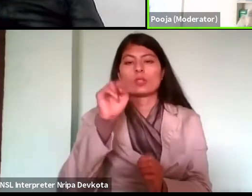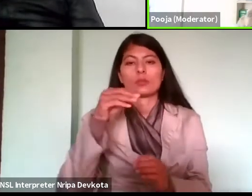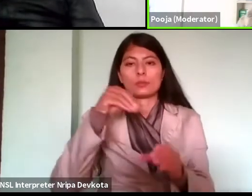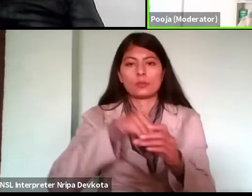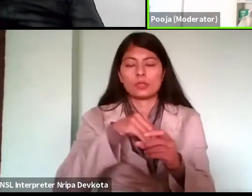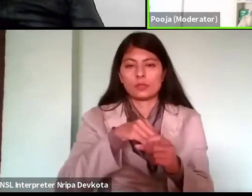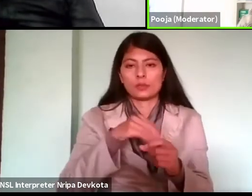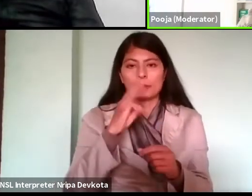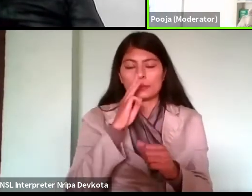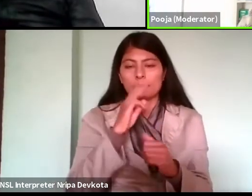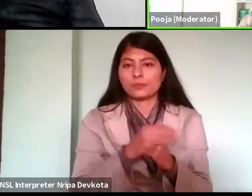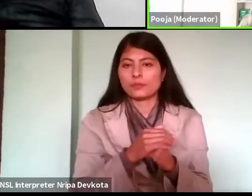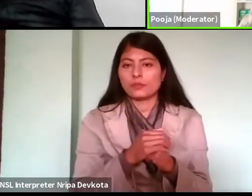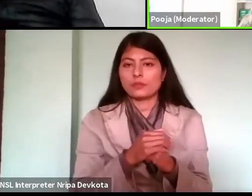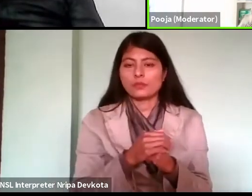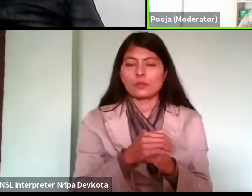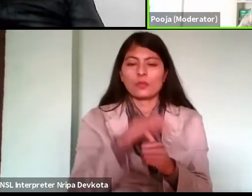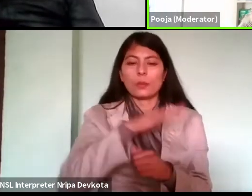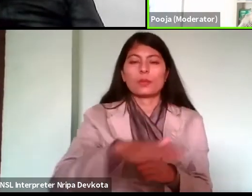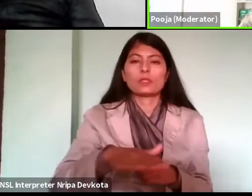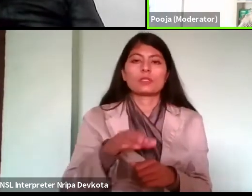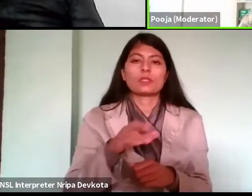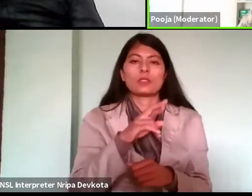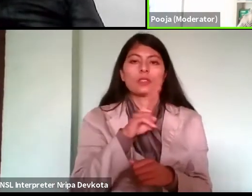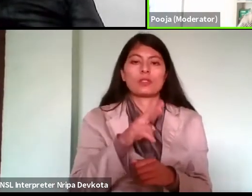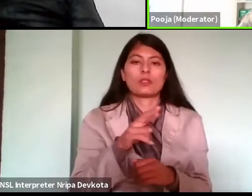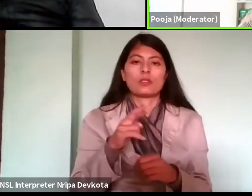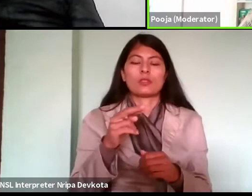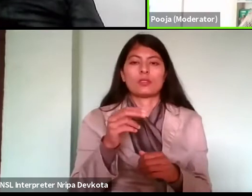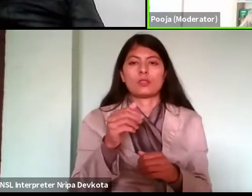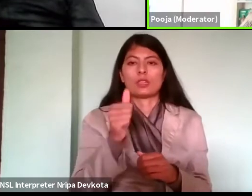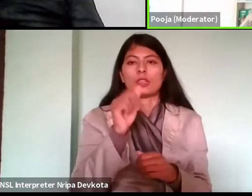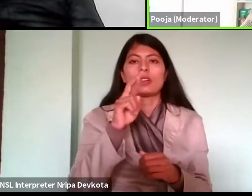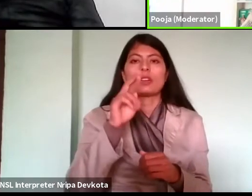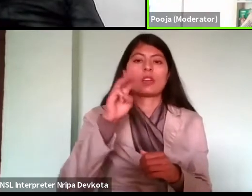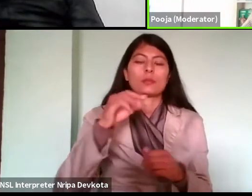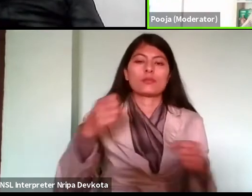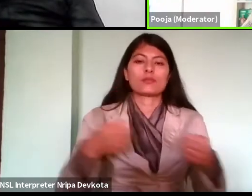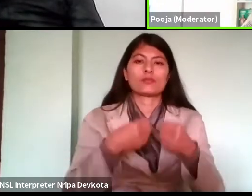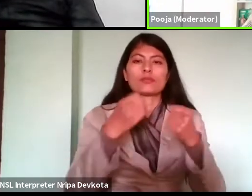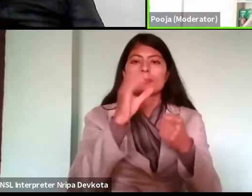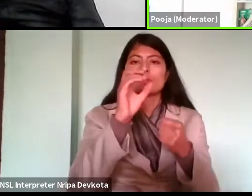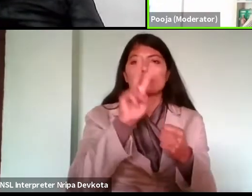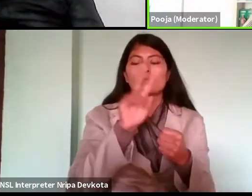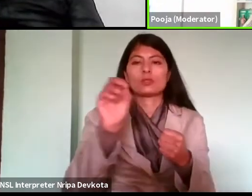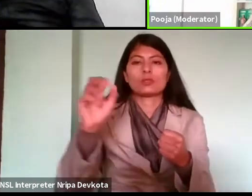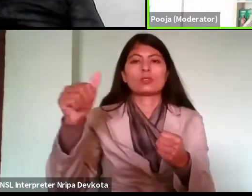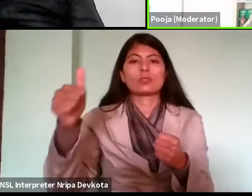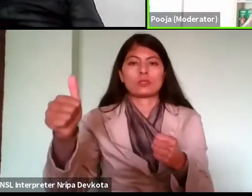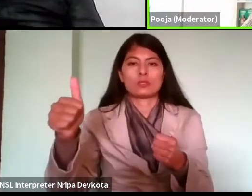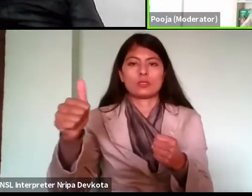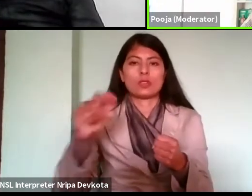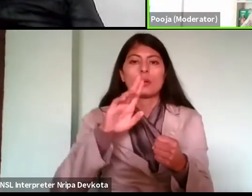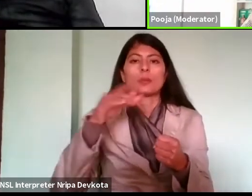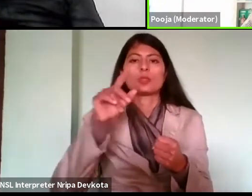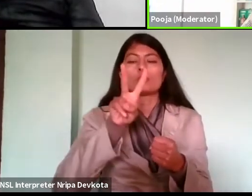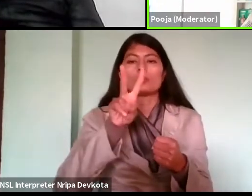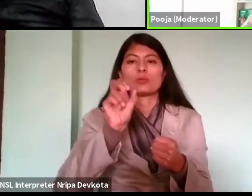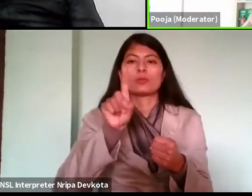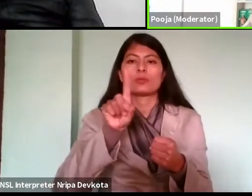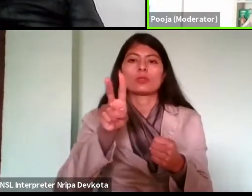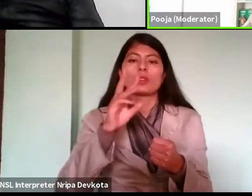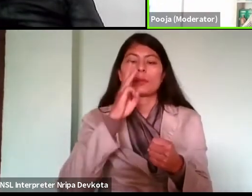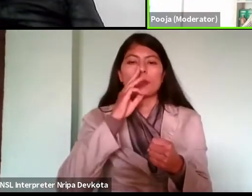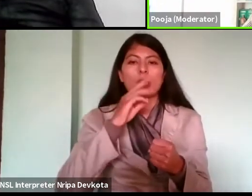the Secretary General on Children and Armed Conflict from 2006 until her retirement in 2012. Earlier,